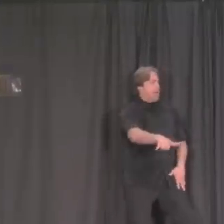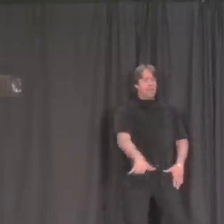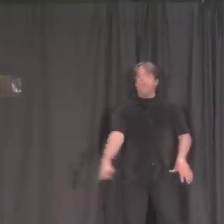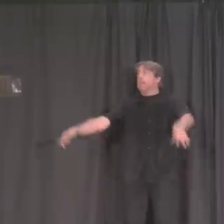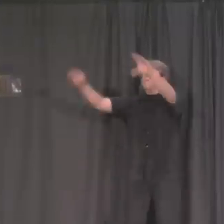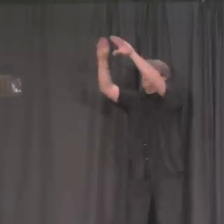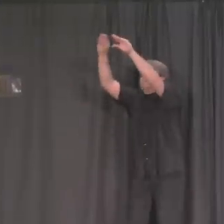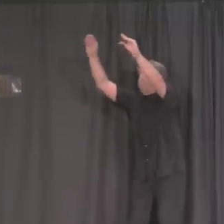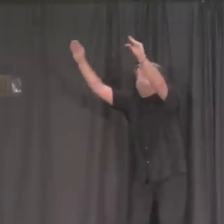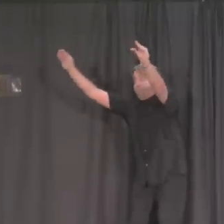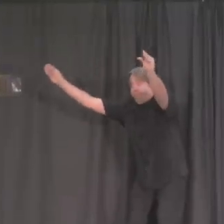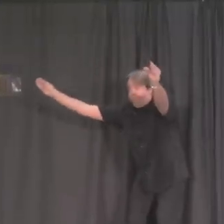Yeah, my mother bought one of those.